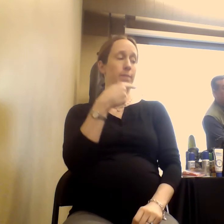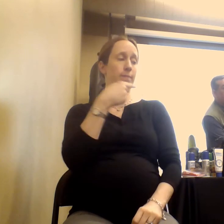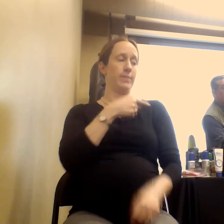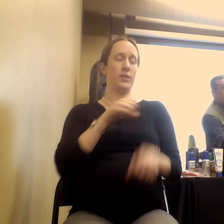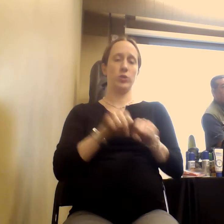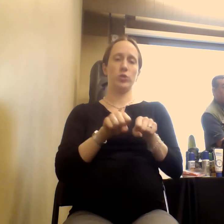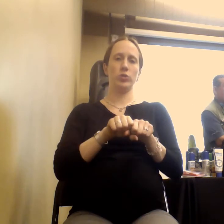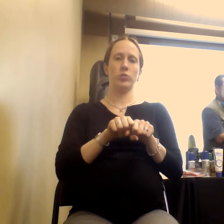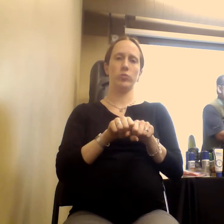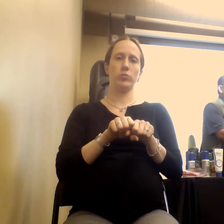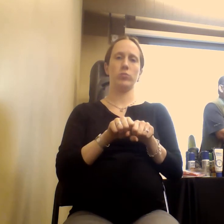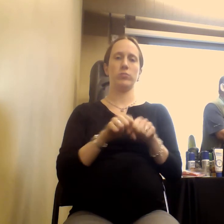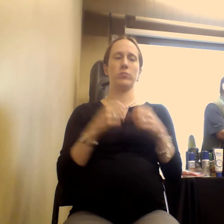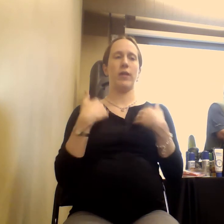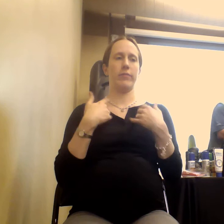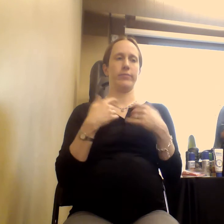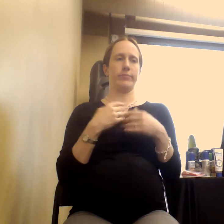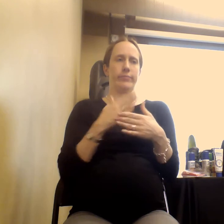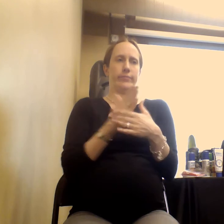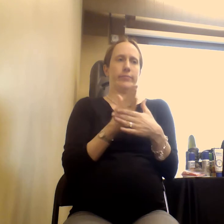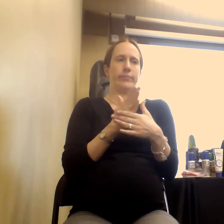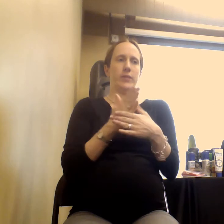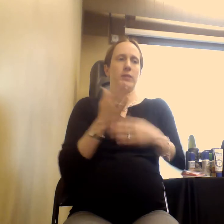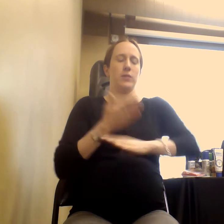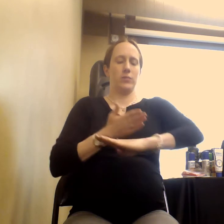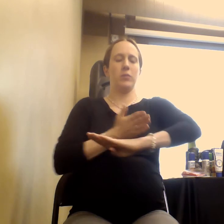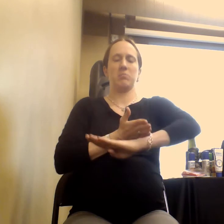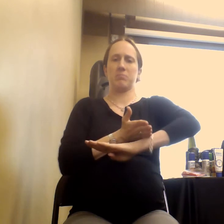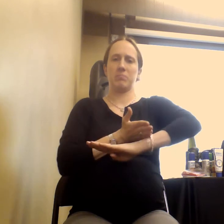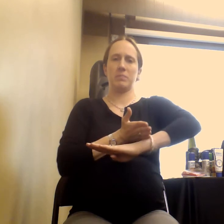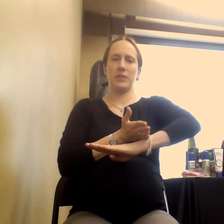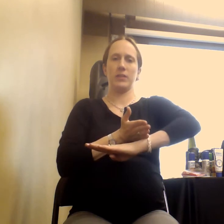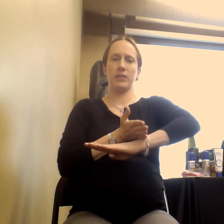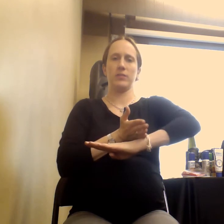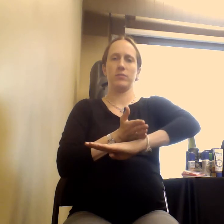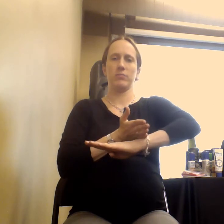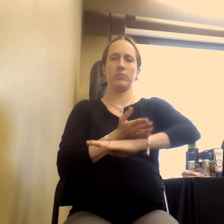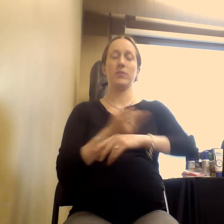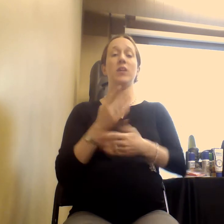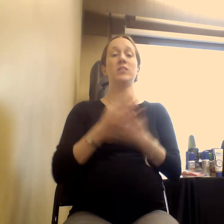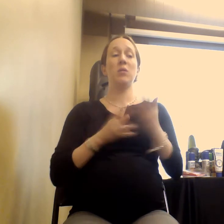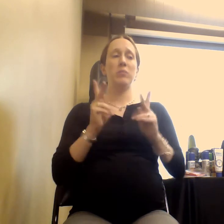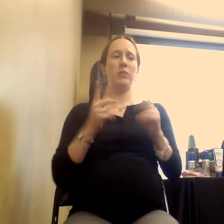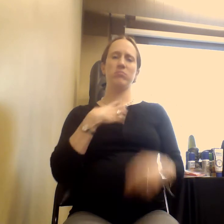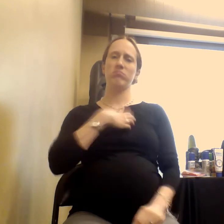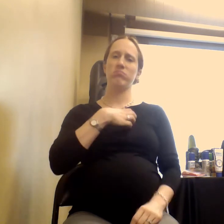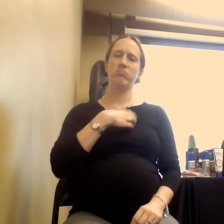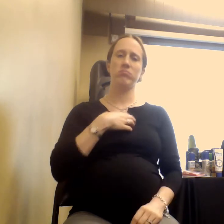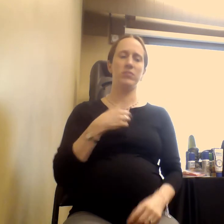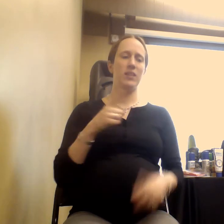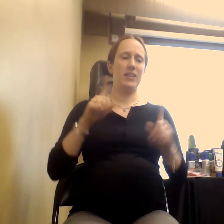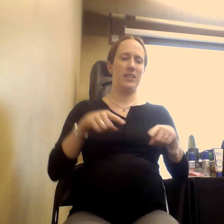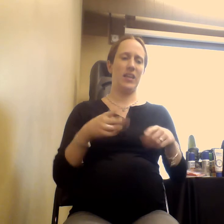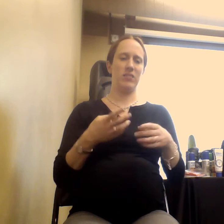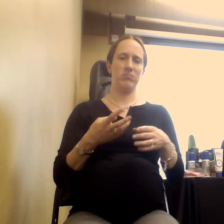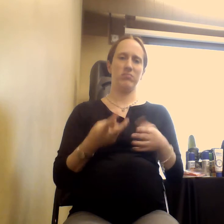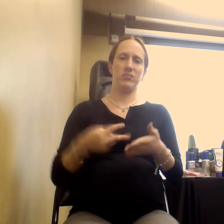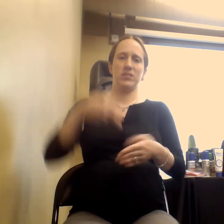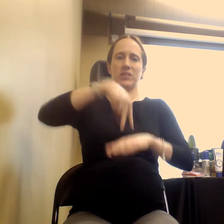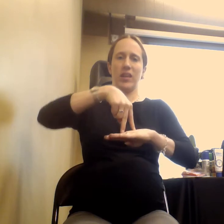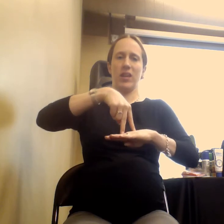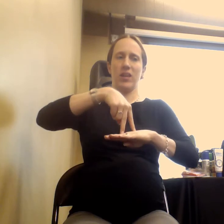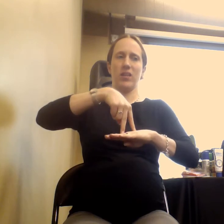right there. And some people complain that they can't stand when the boot actually hits up on their ankle bone right